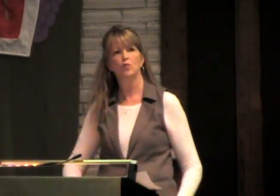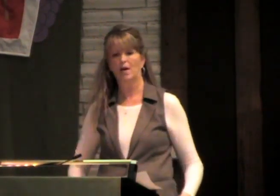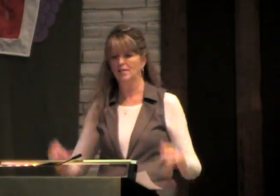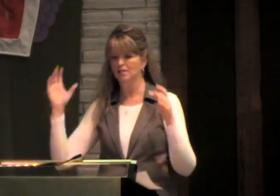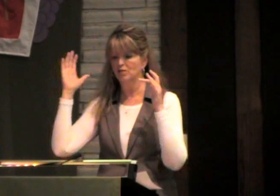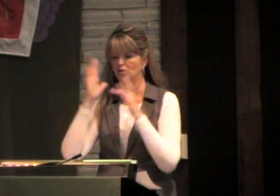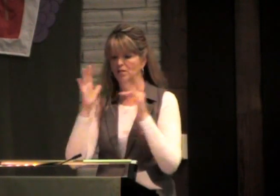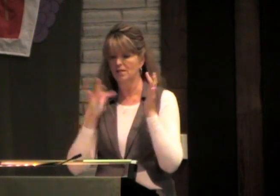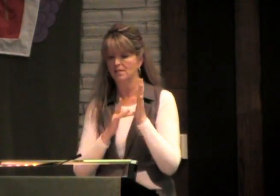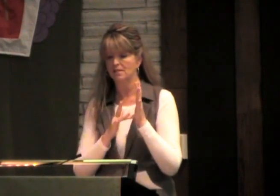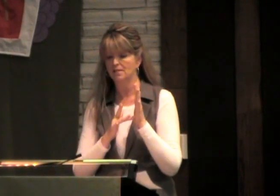in Christ Jesus.